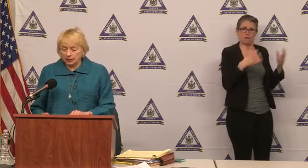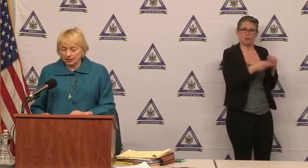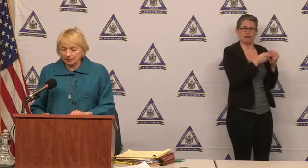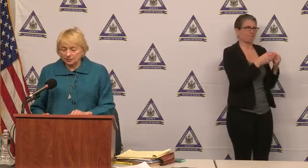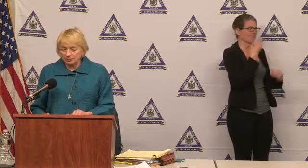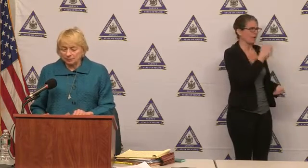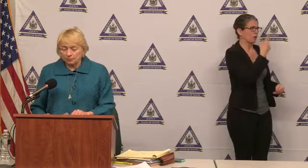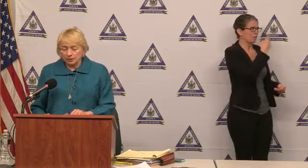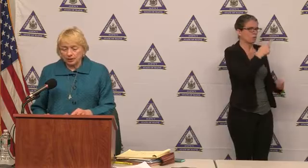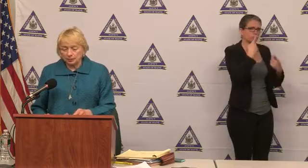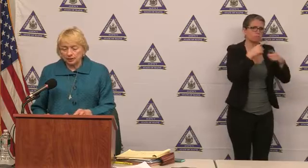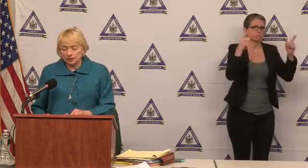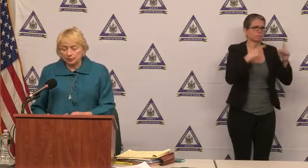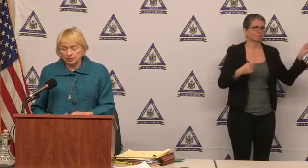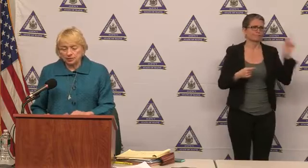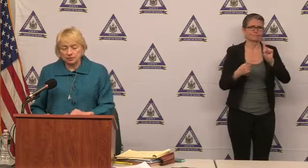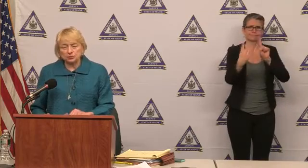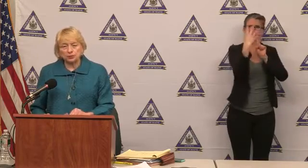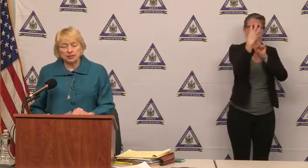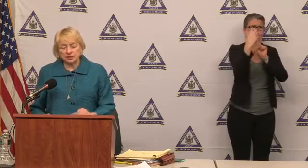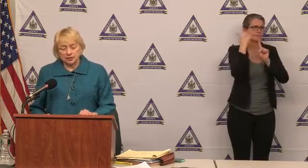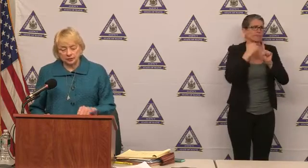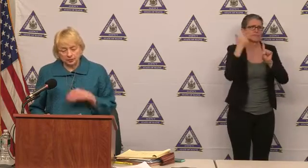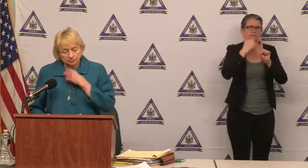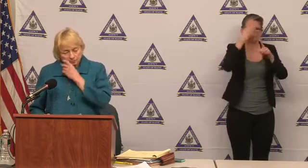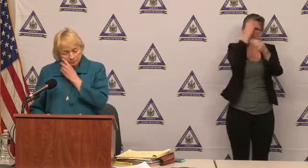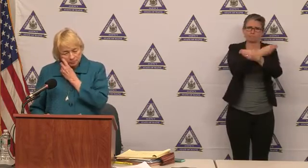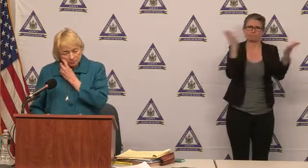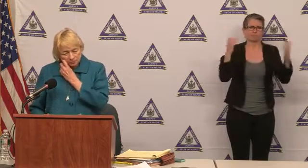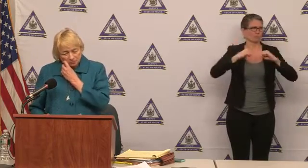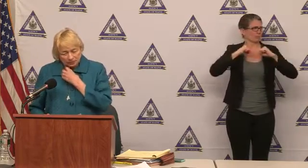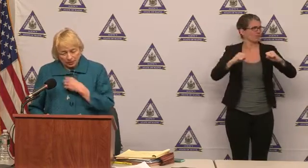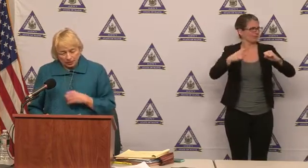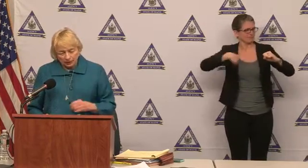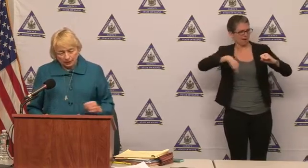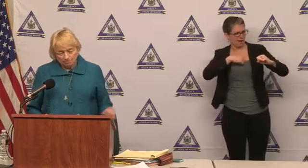and guidance on how we can keep ourselves and one another healthy.